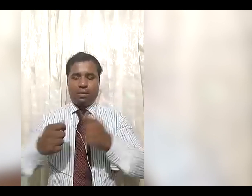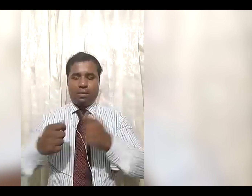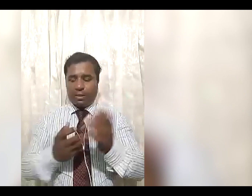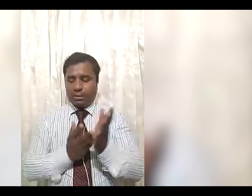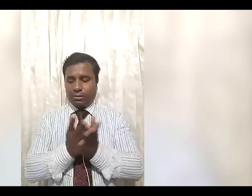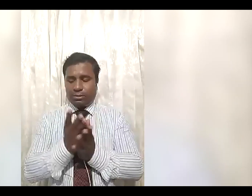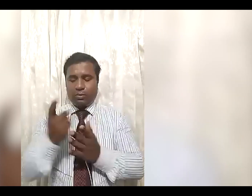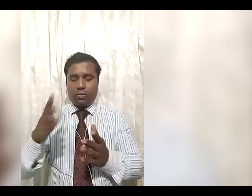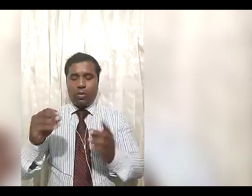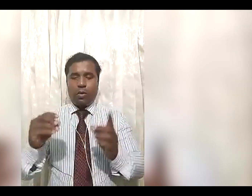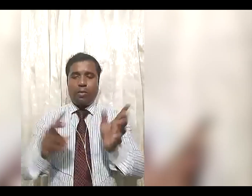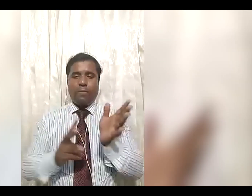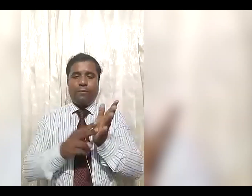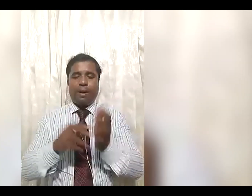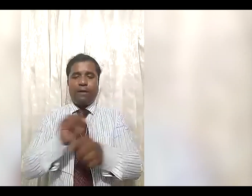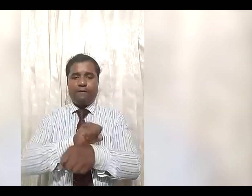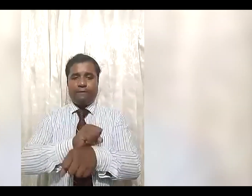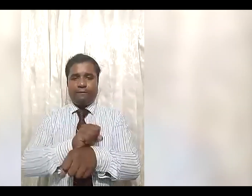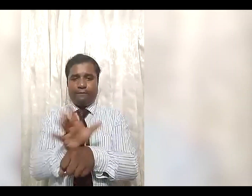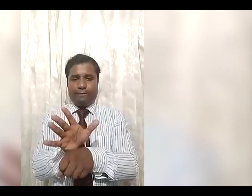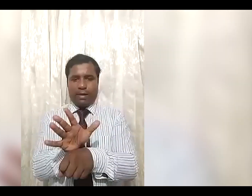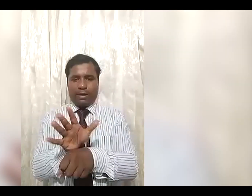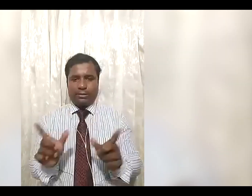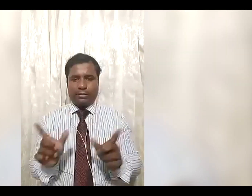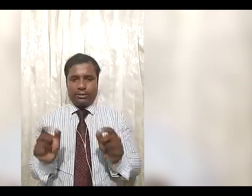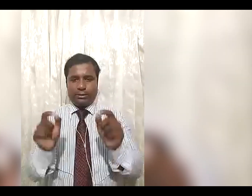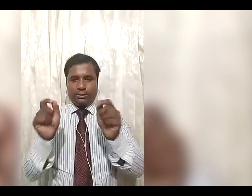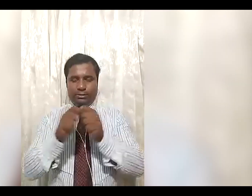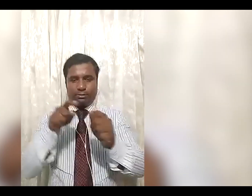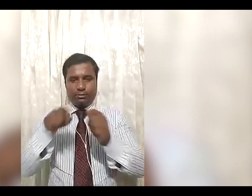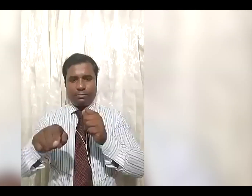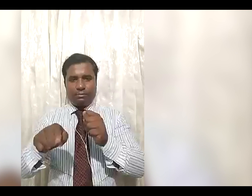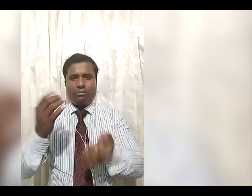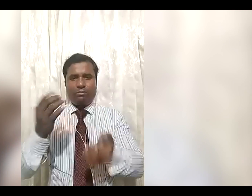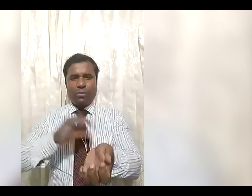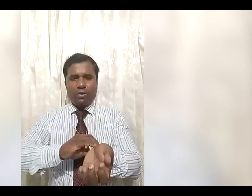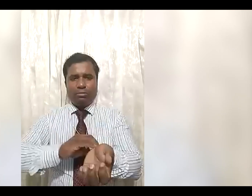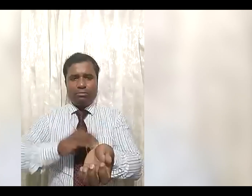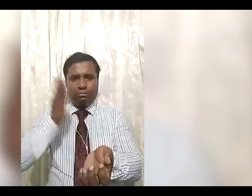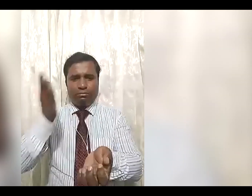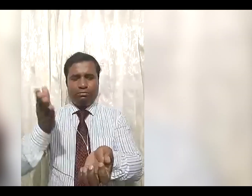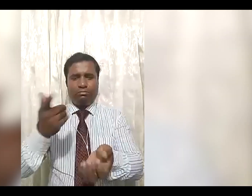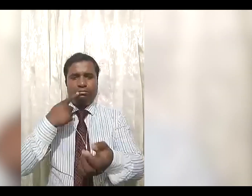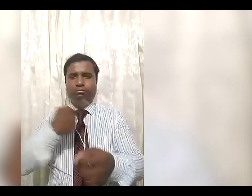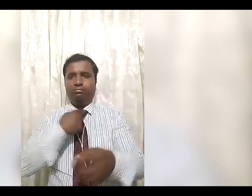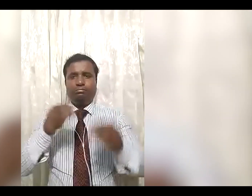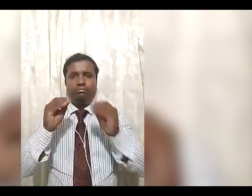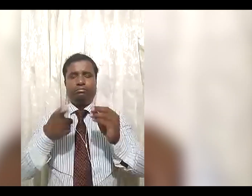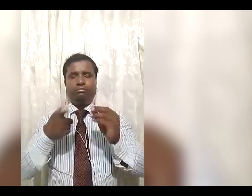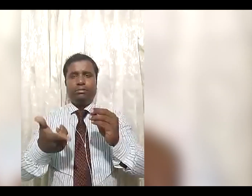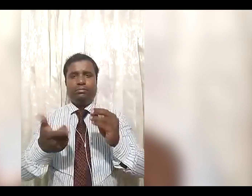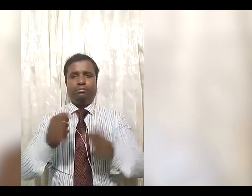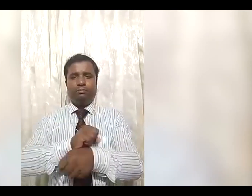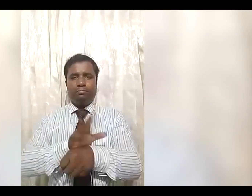COVID-19 situation, we face sometimes the doctor are not treating the corona disabled